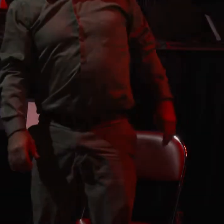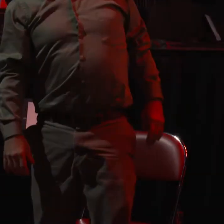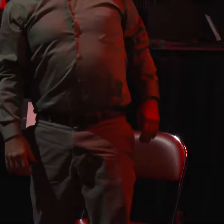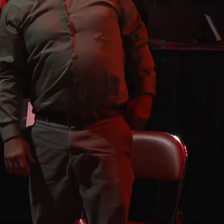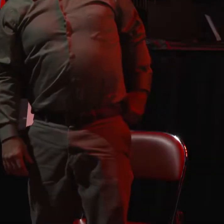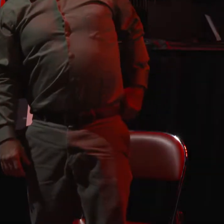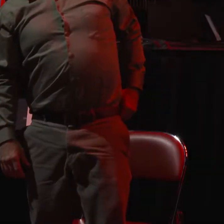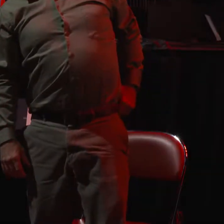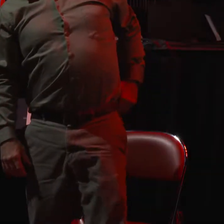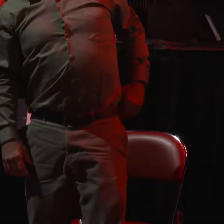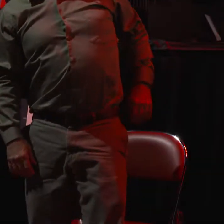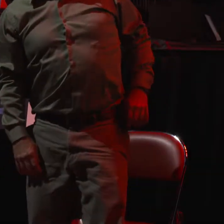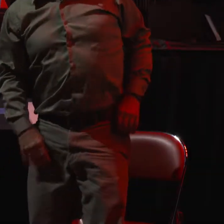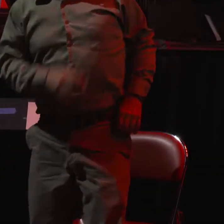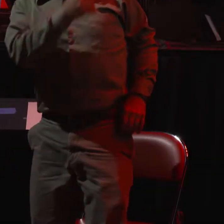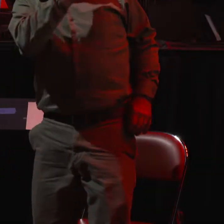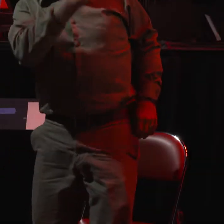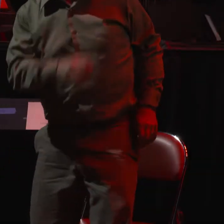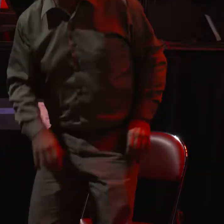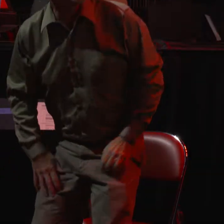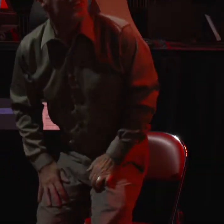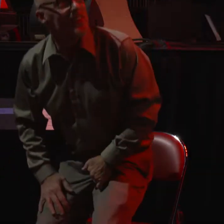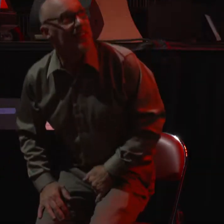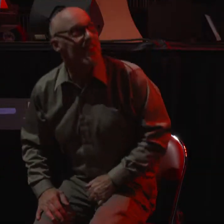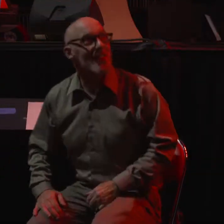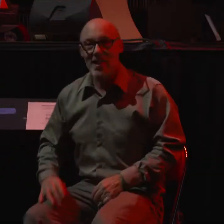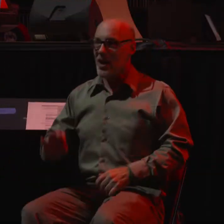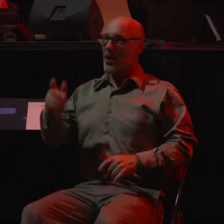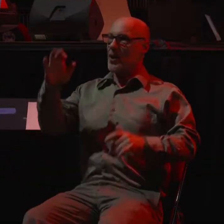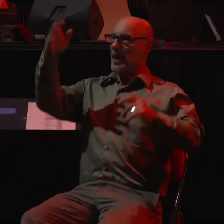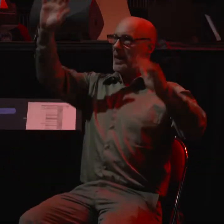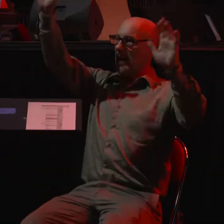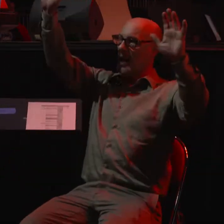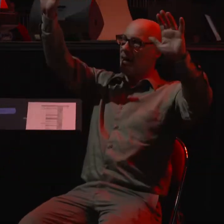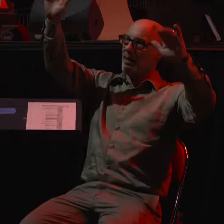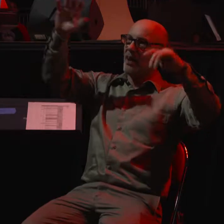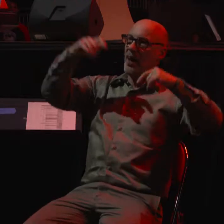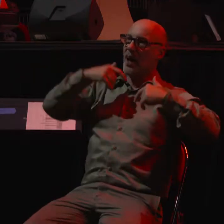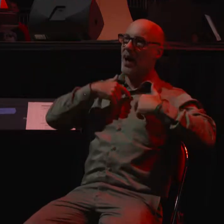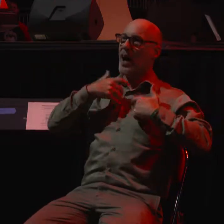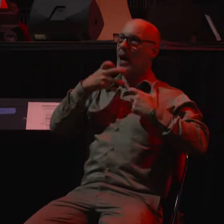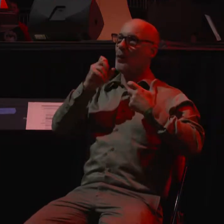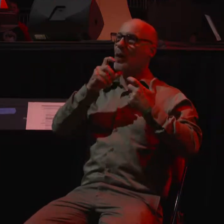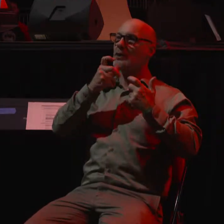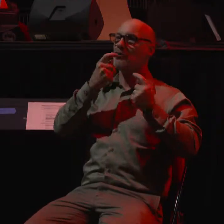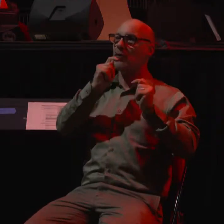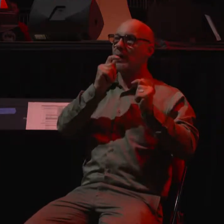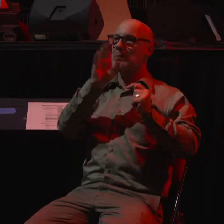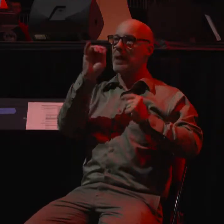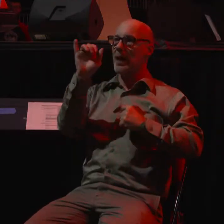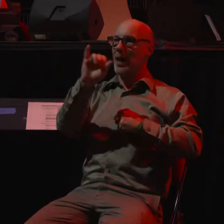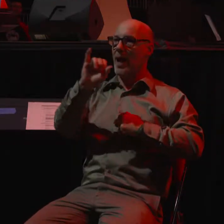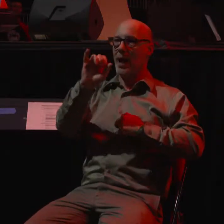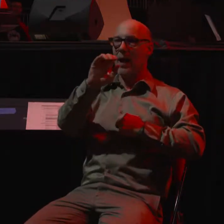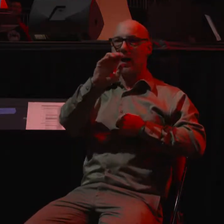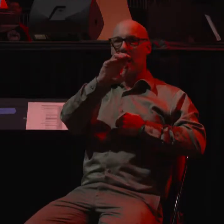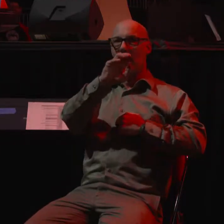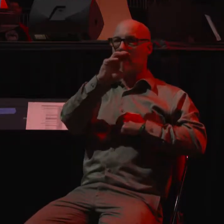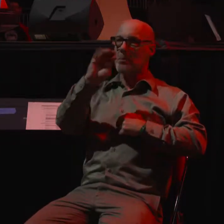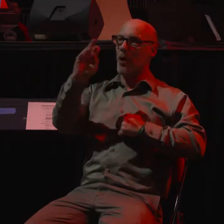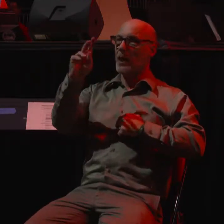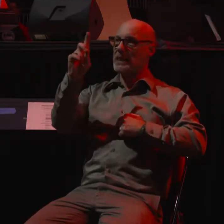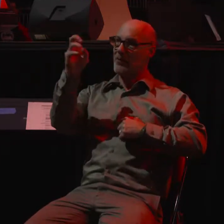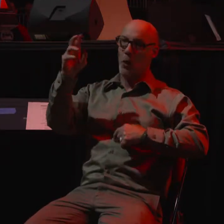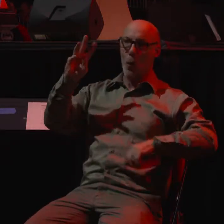Mark, we ready? Yes, sir. Well, I'm going to do my best Mark Dever imitation. Well, all righty.